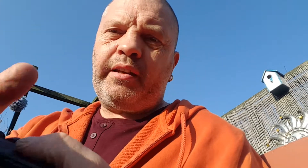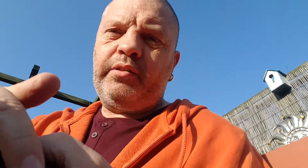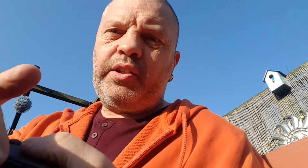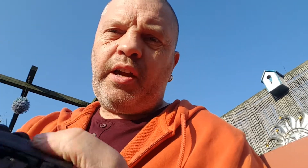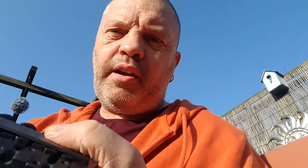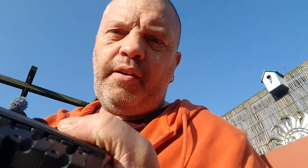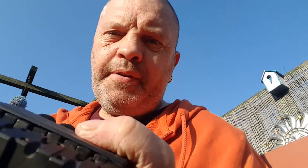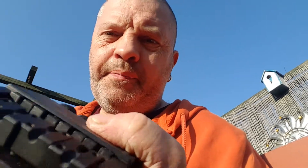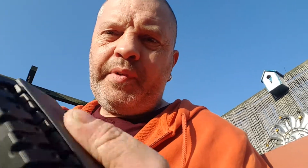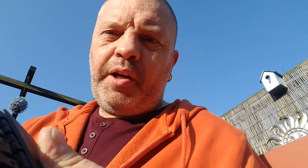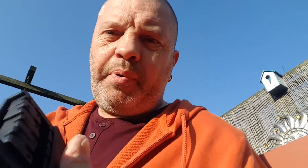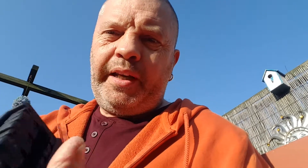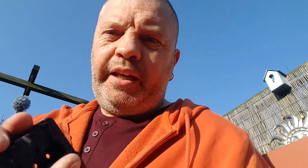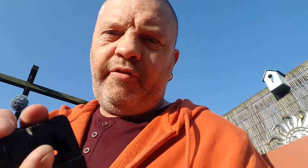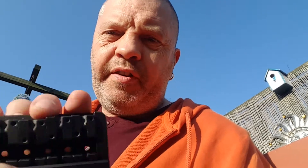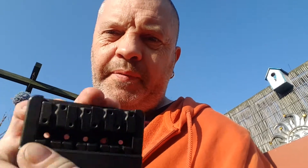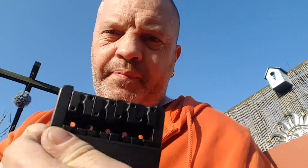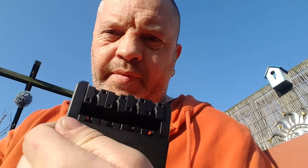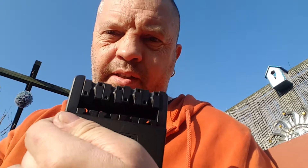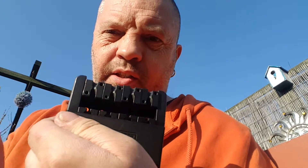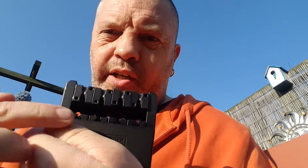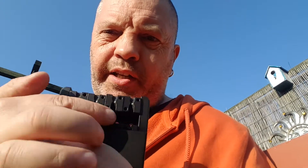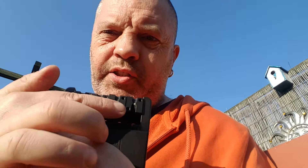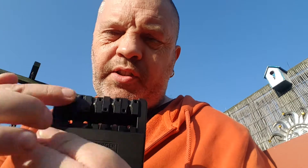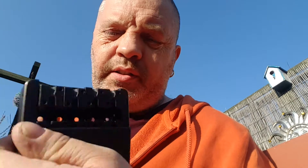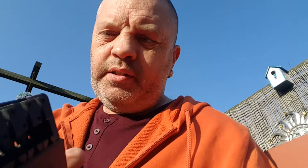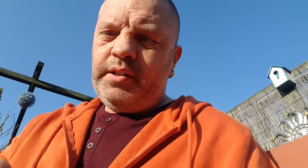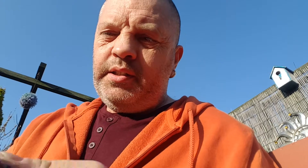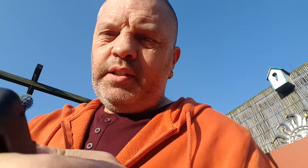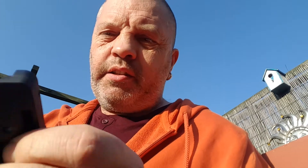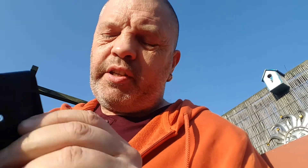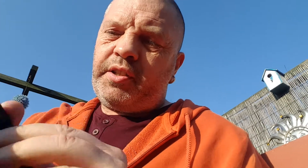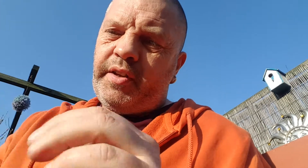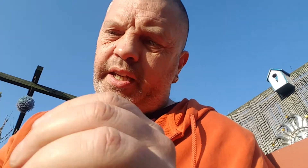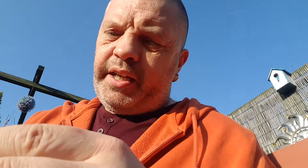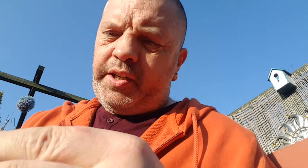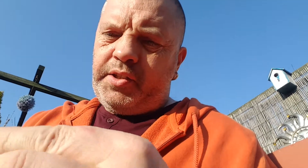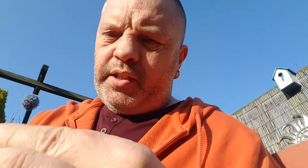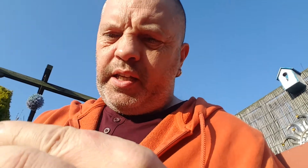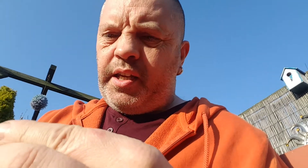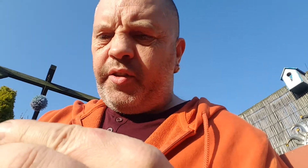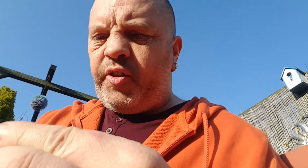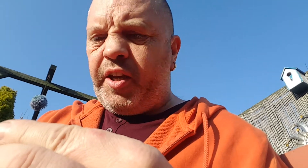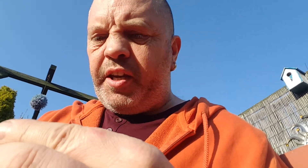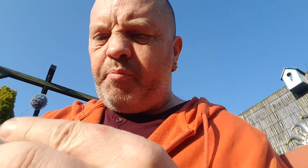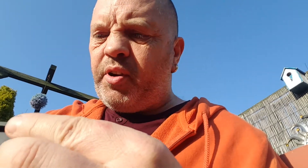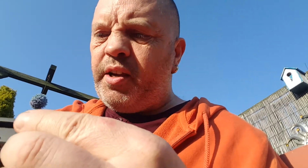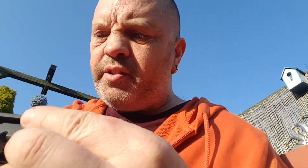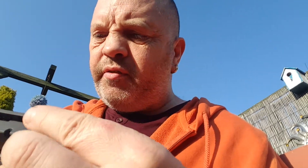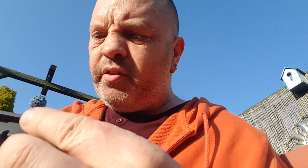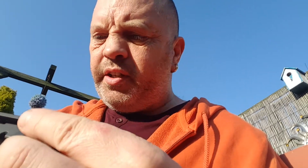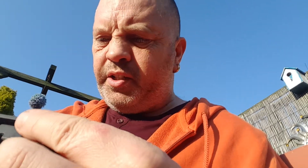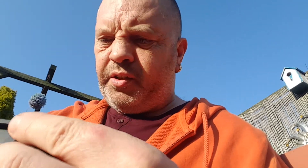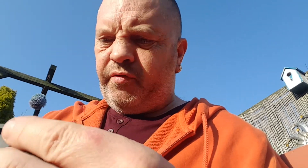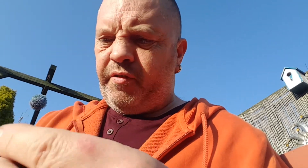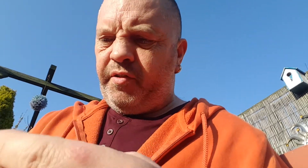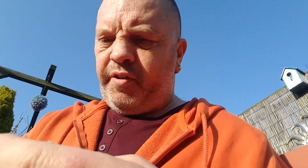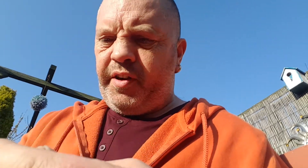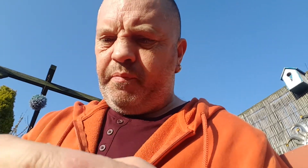saddles are, I believe, stainless. The rest of it is, I think, brass. If not, it's a very